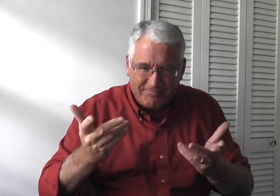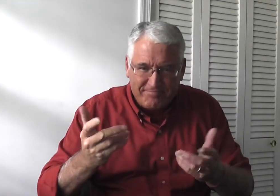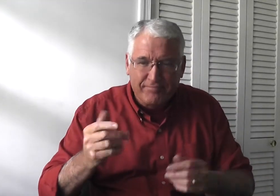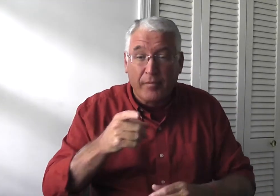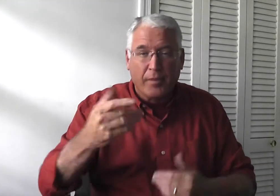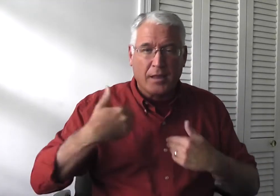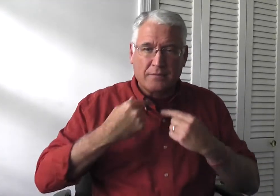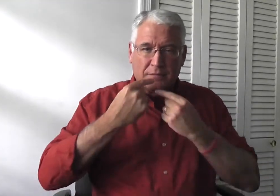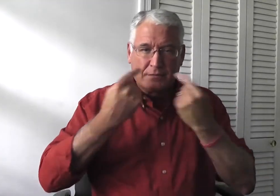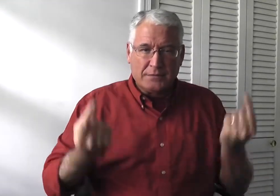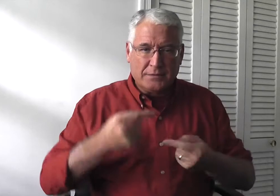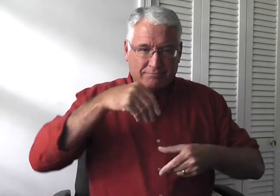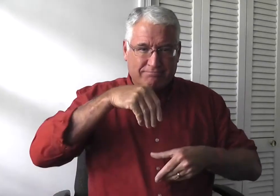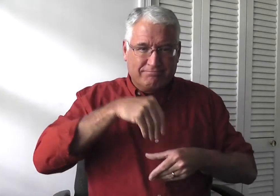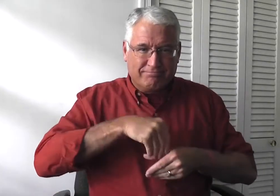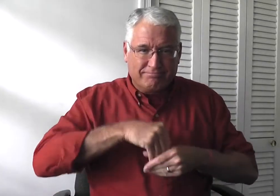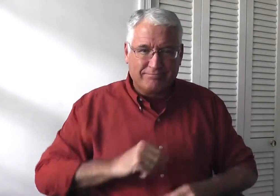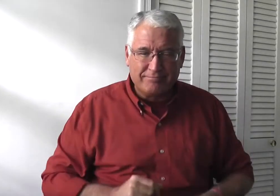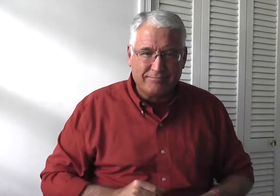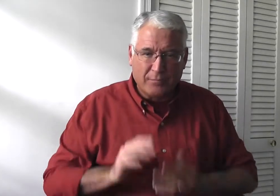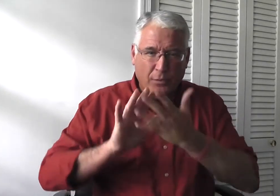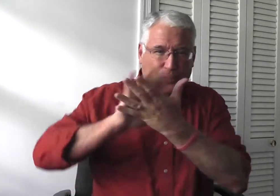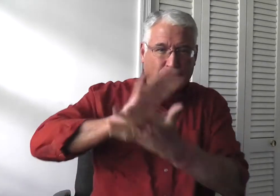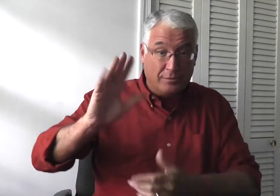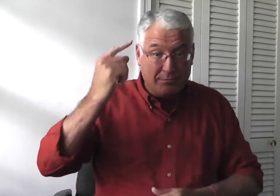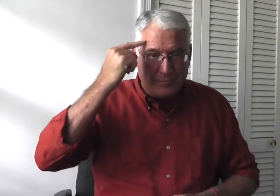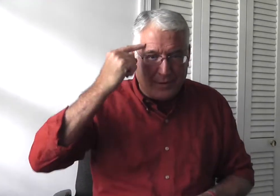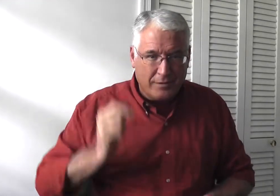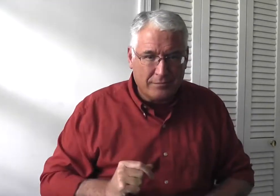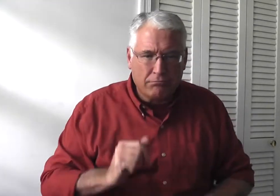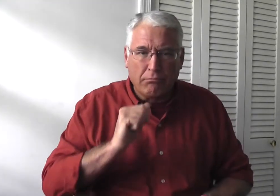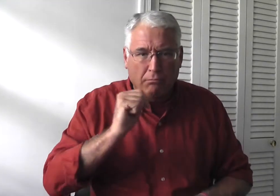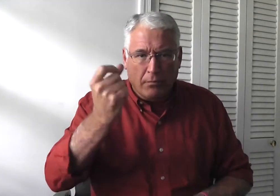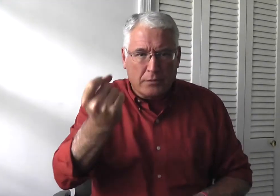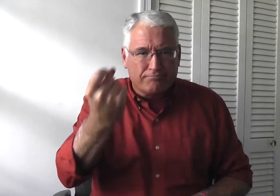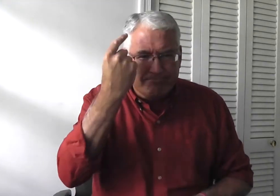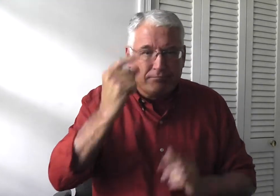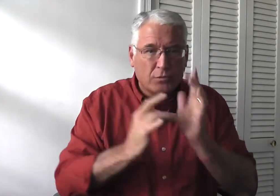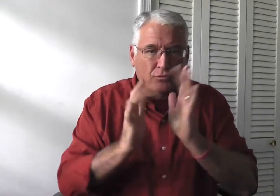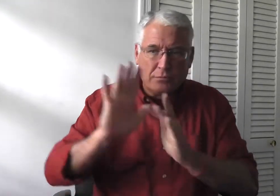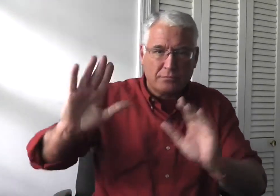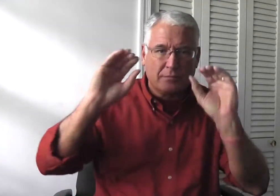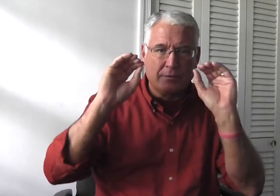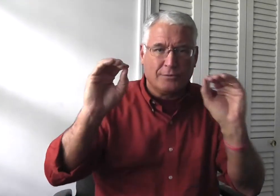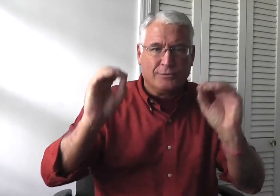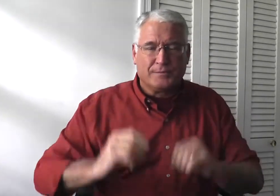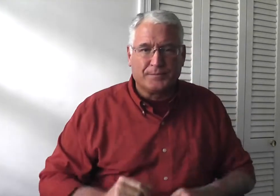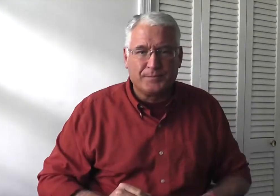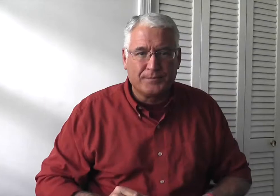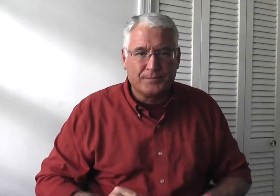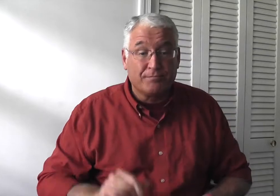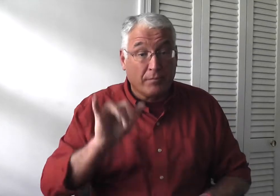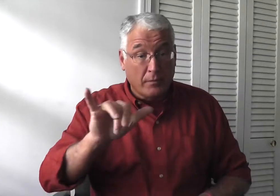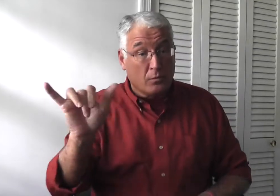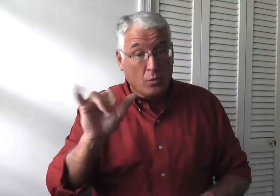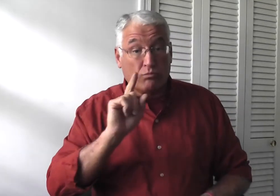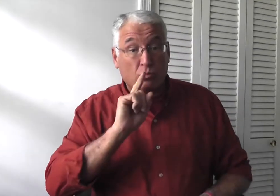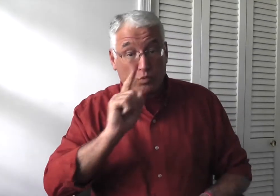way? Well, they have sin inside them, and it tainted their thinking. They didn't understand Jesus'